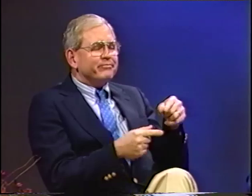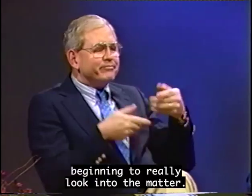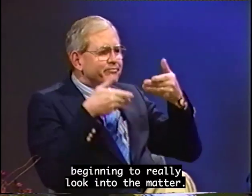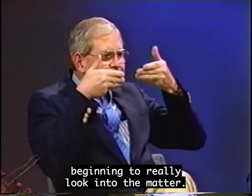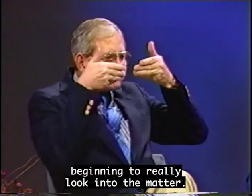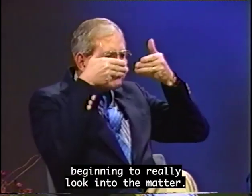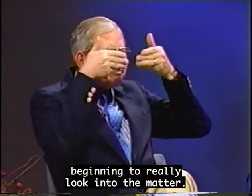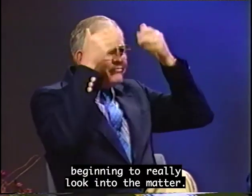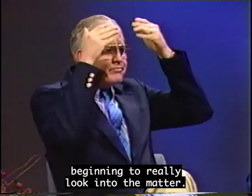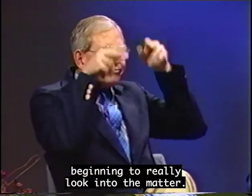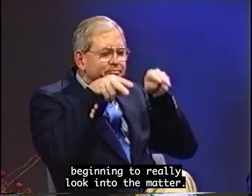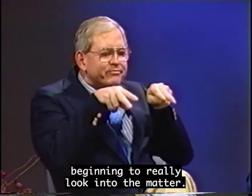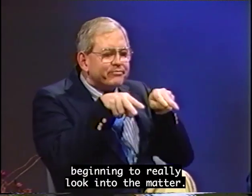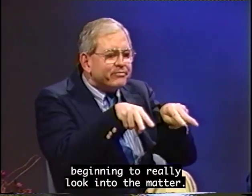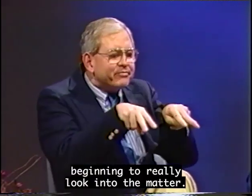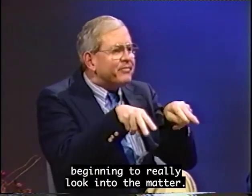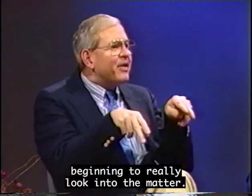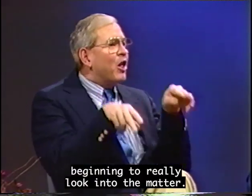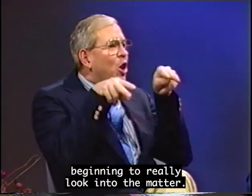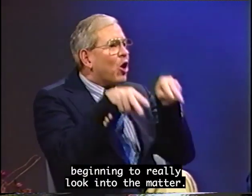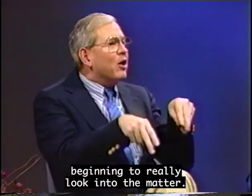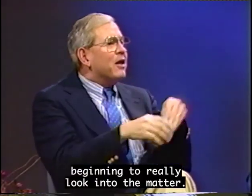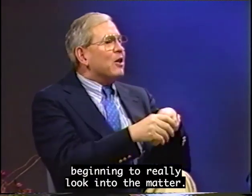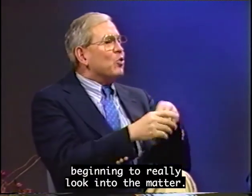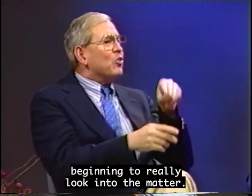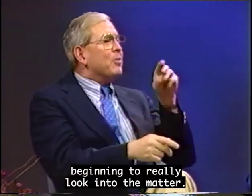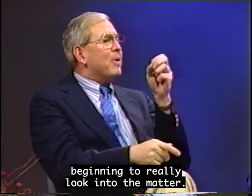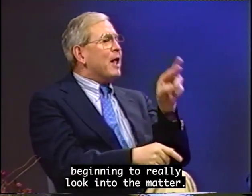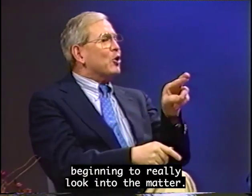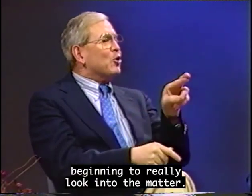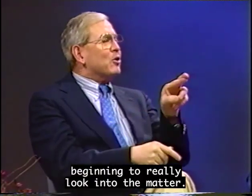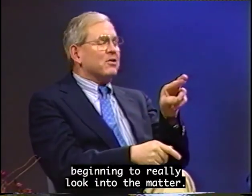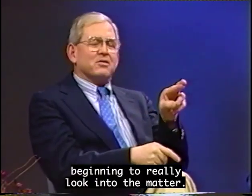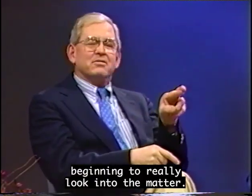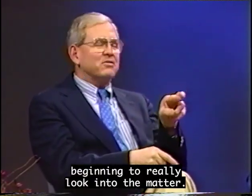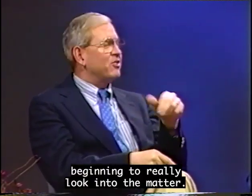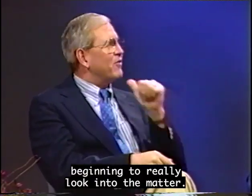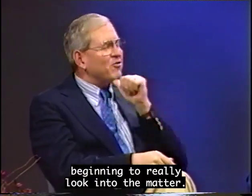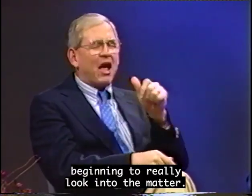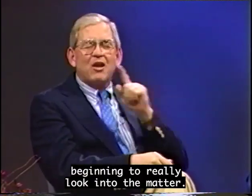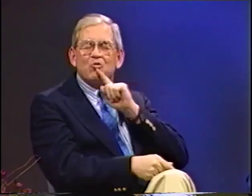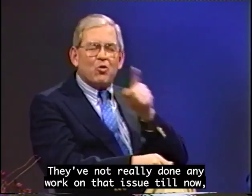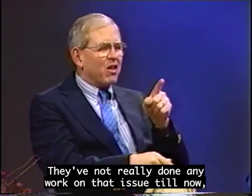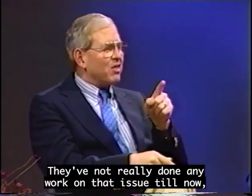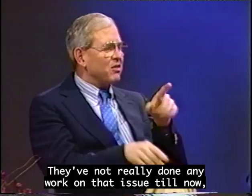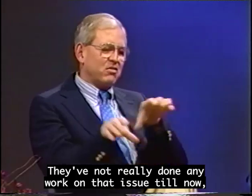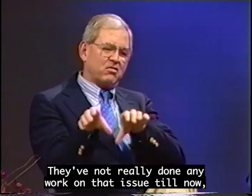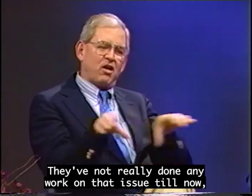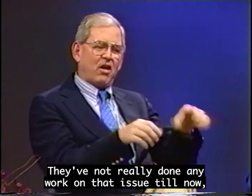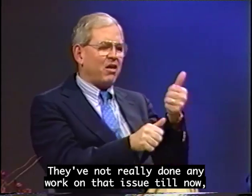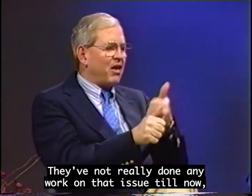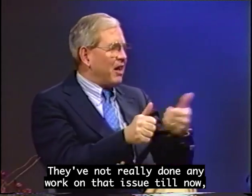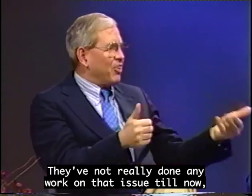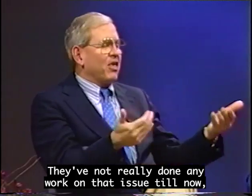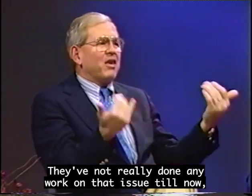now beginning to really look into the matter. They've not